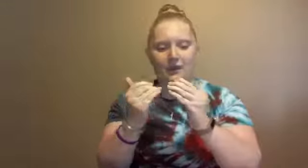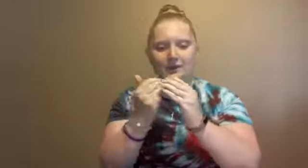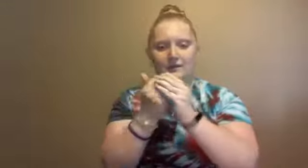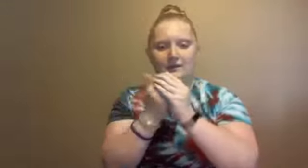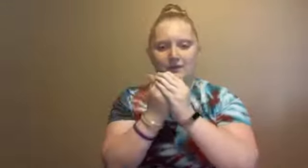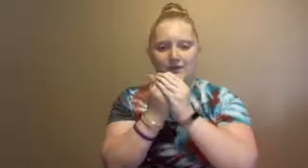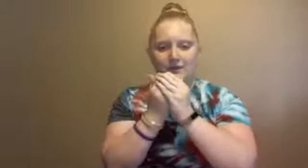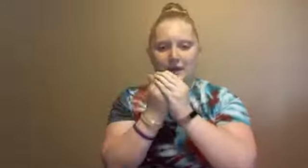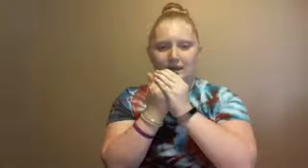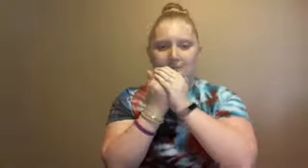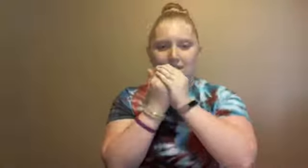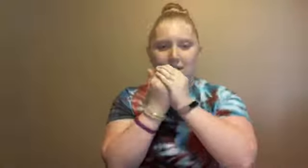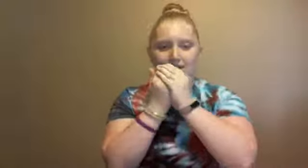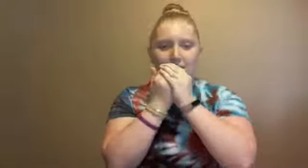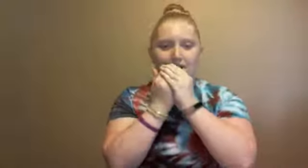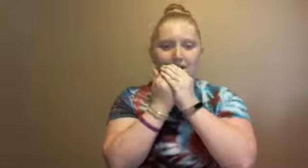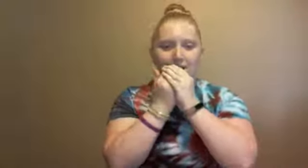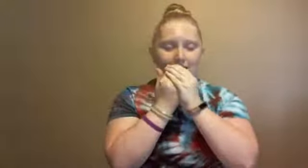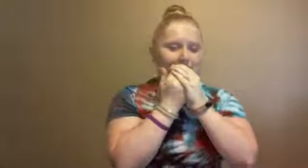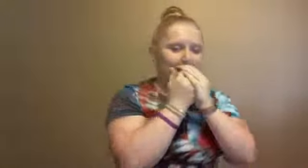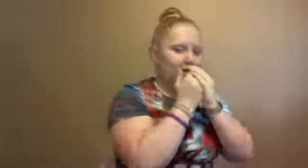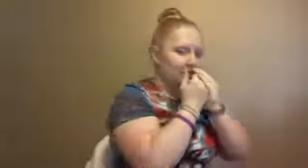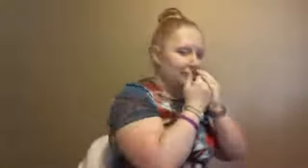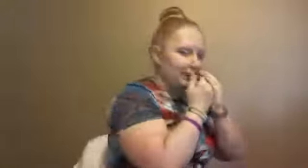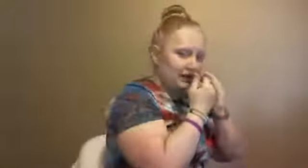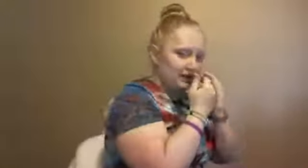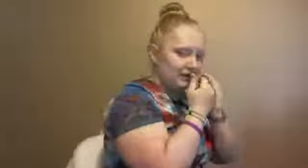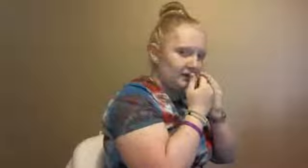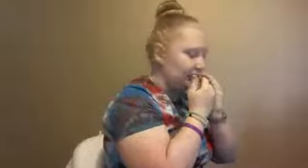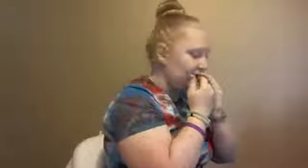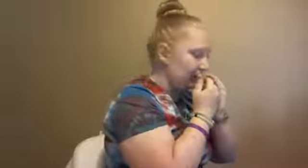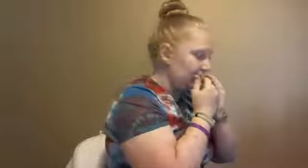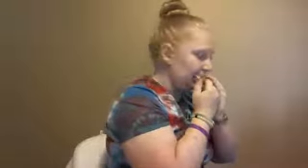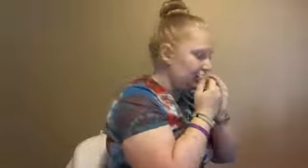hand, do the same, and act like you're feeding yourself a sandwich.